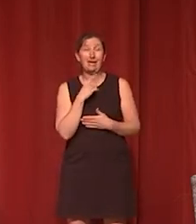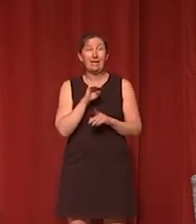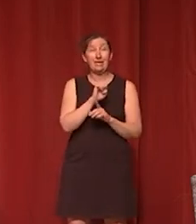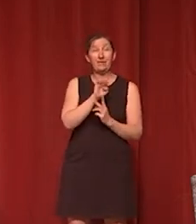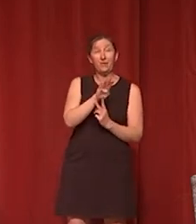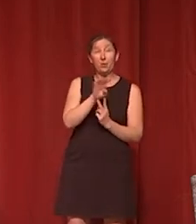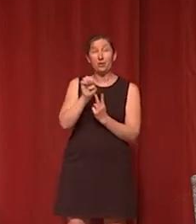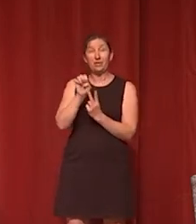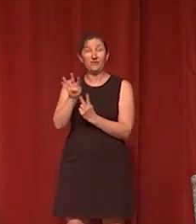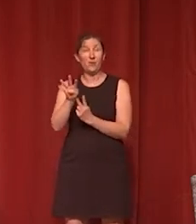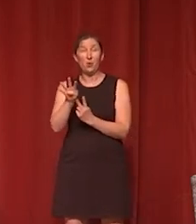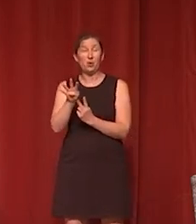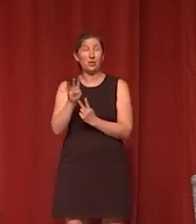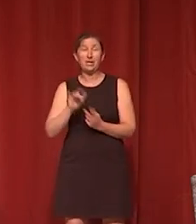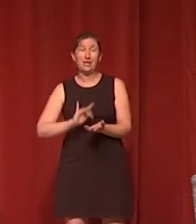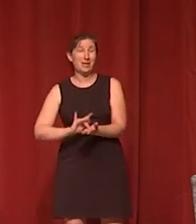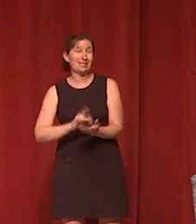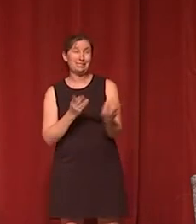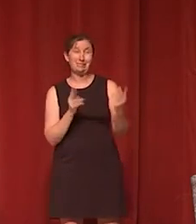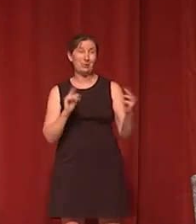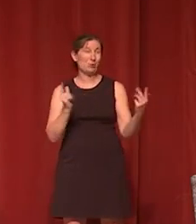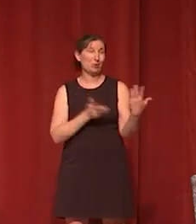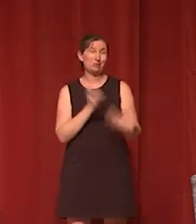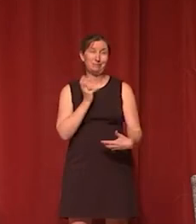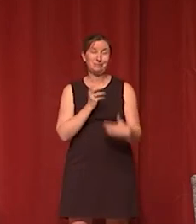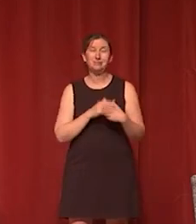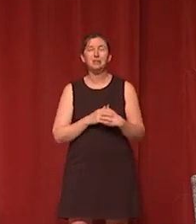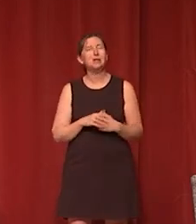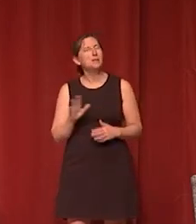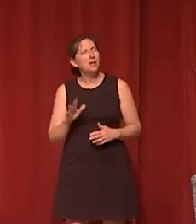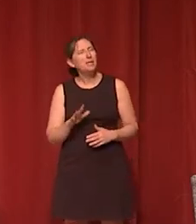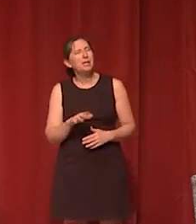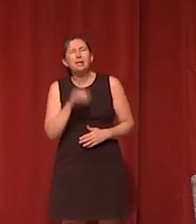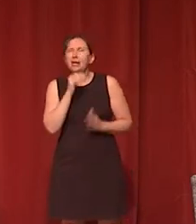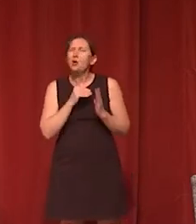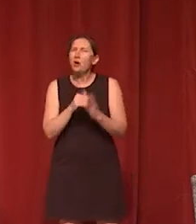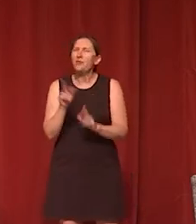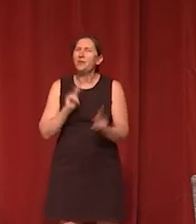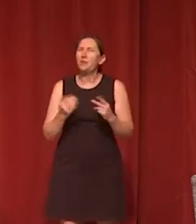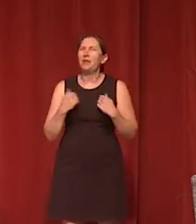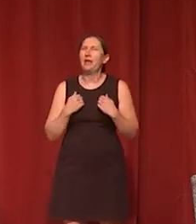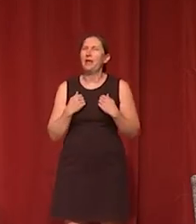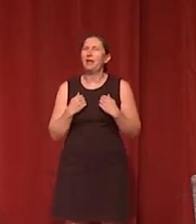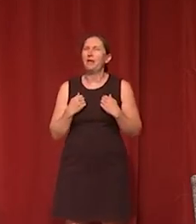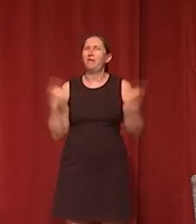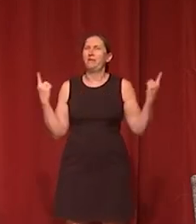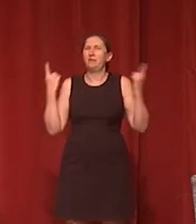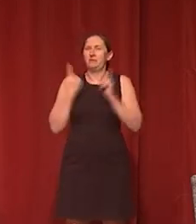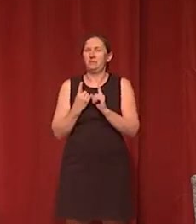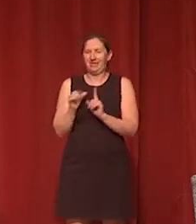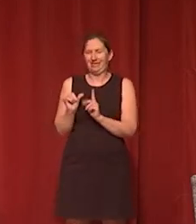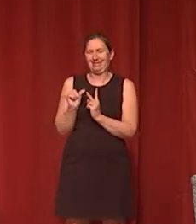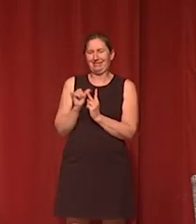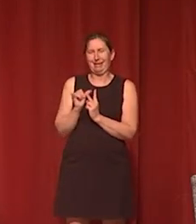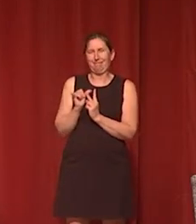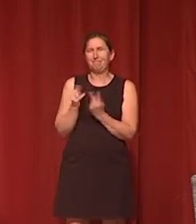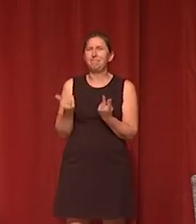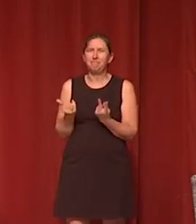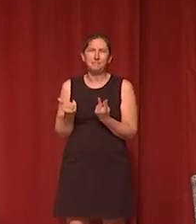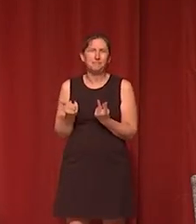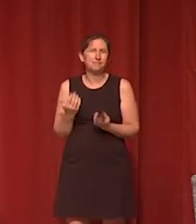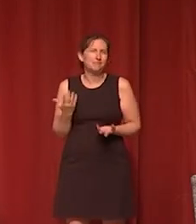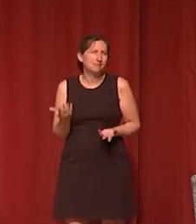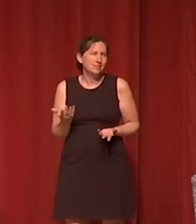again, having 2 copies is less common, so sometimes it's because studies don't have that many people who have 2 copies, so maybe it wasn't